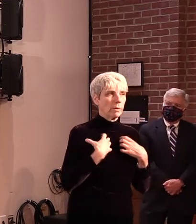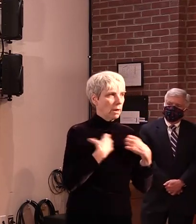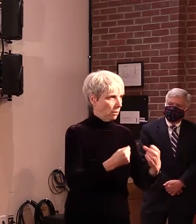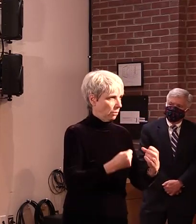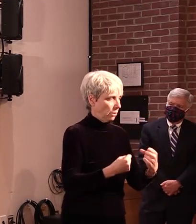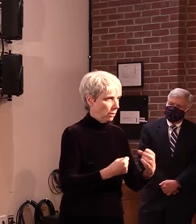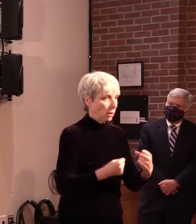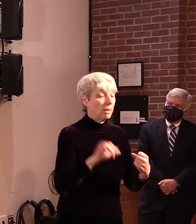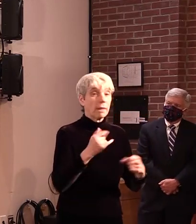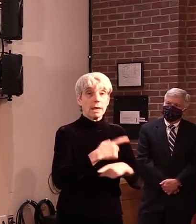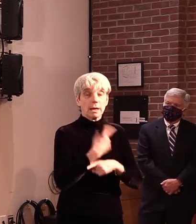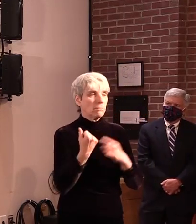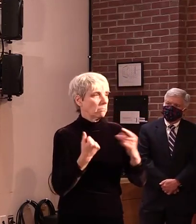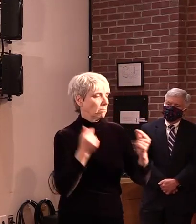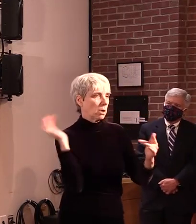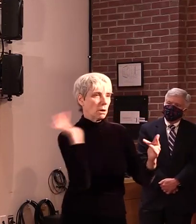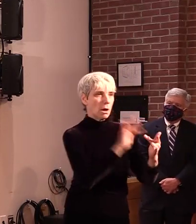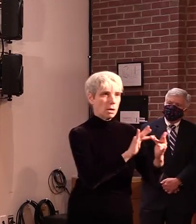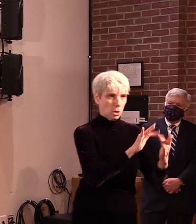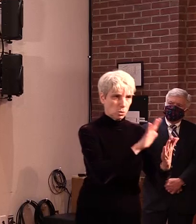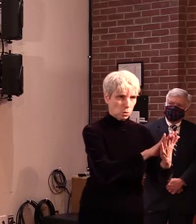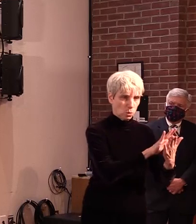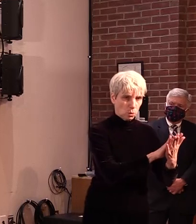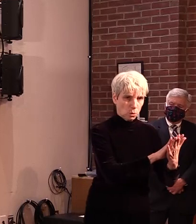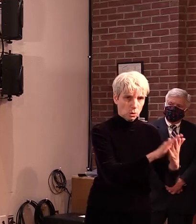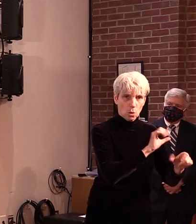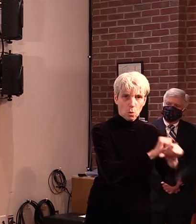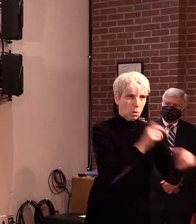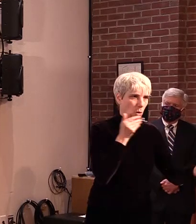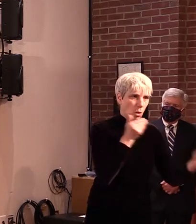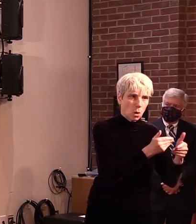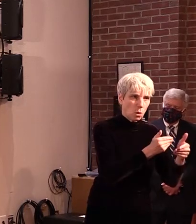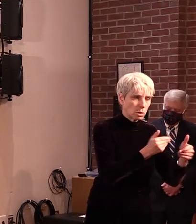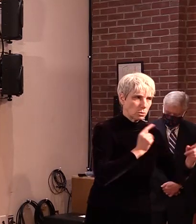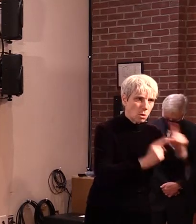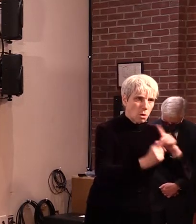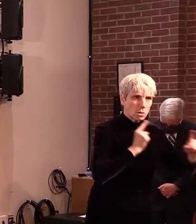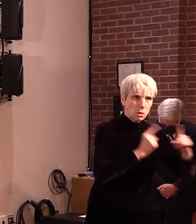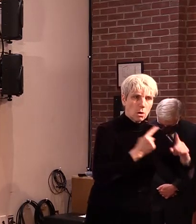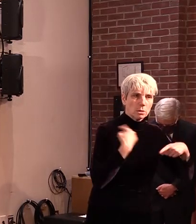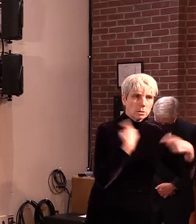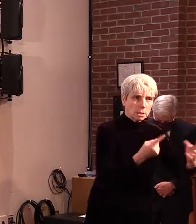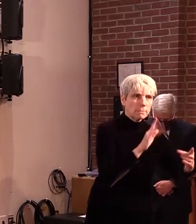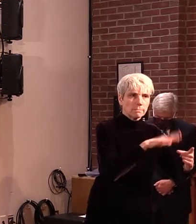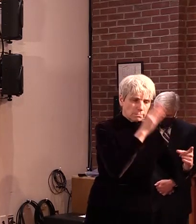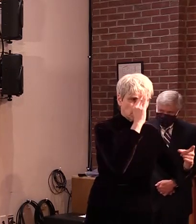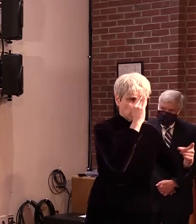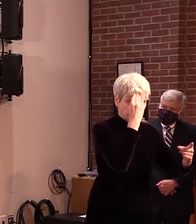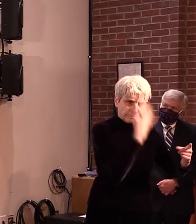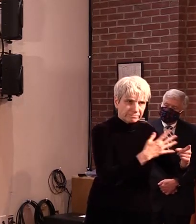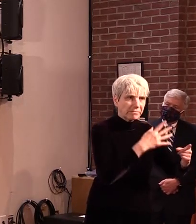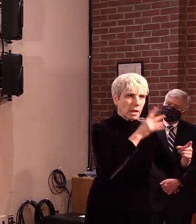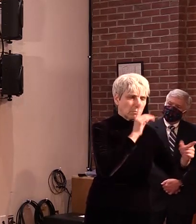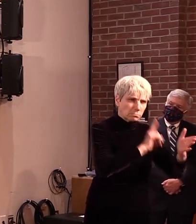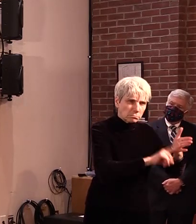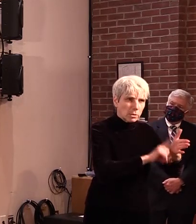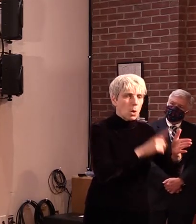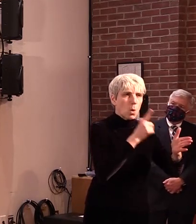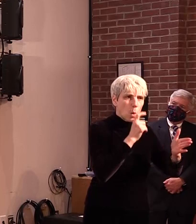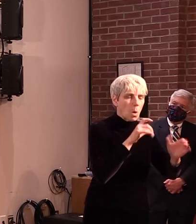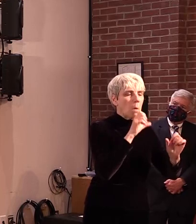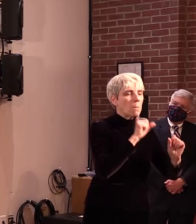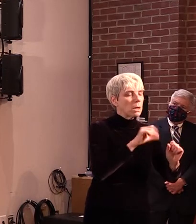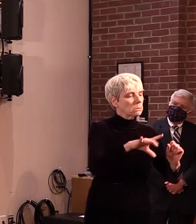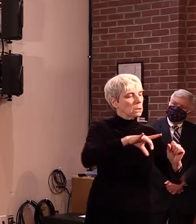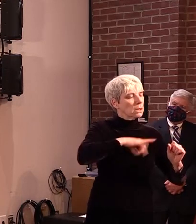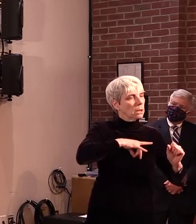officials and have been working closely with them since to identify anyone who may have been affected or exposed.